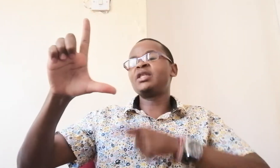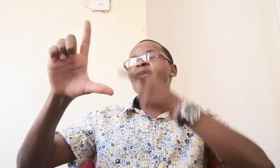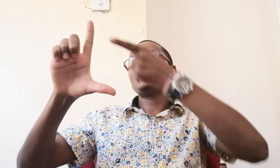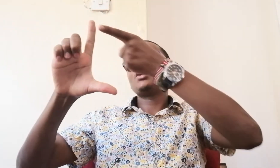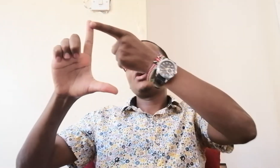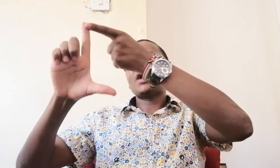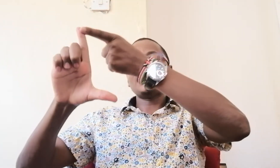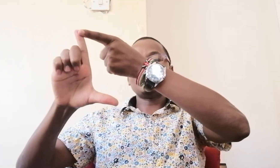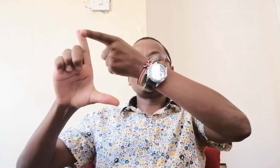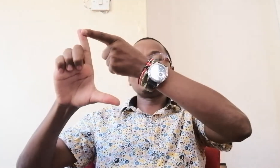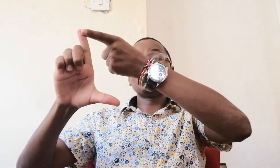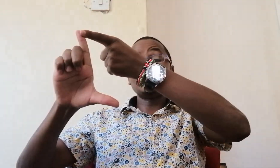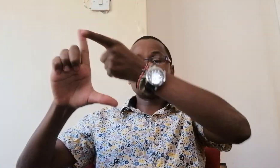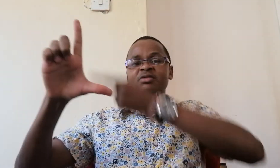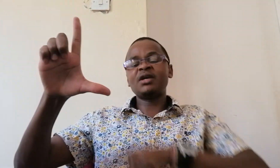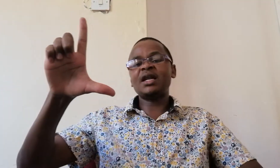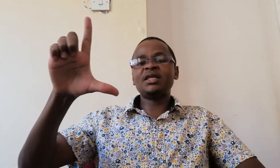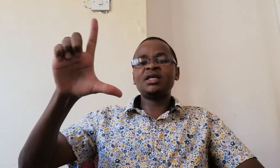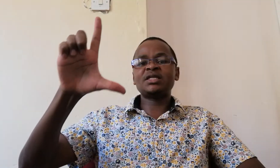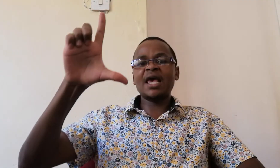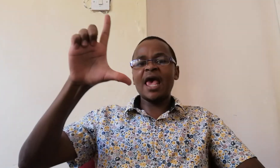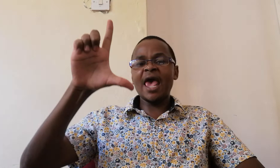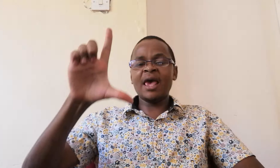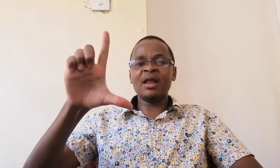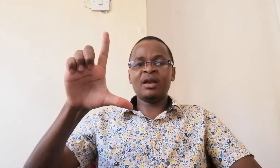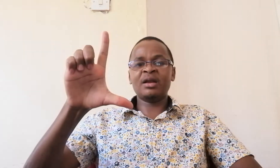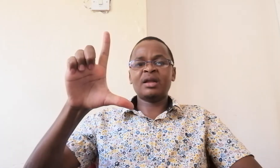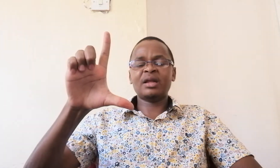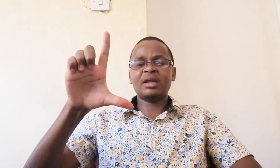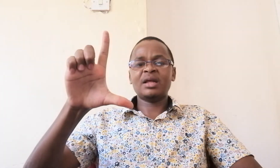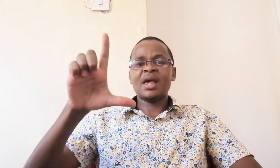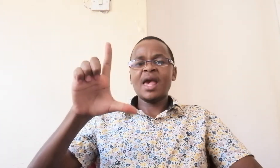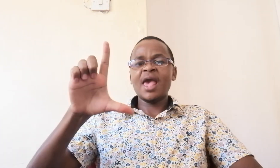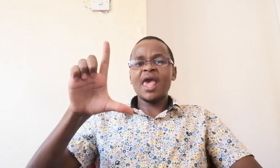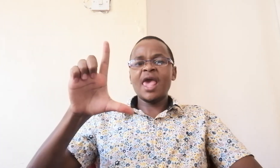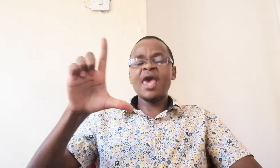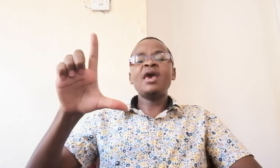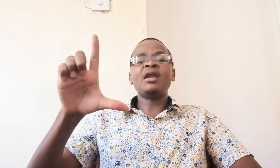the index finger like this. L, M,